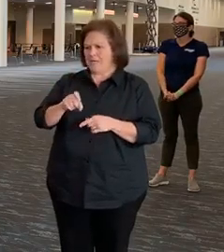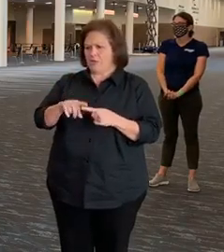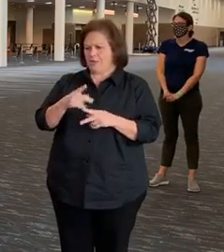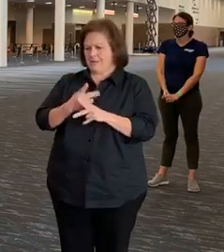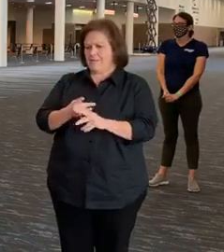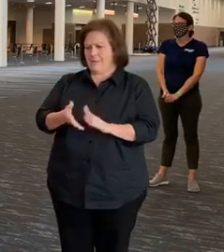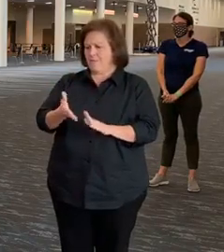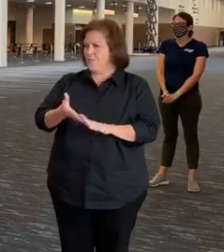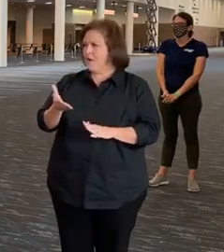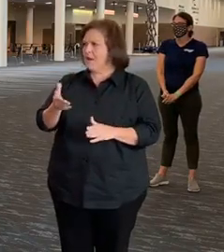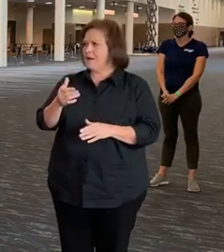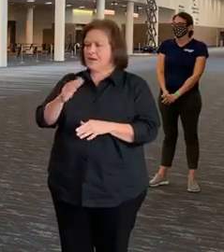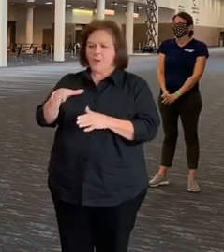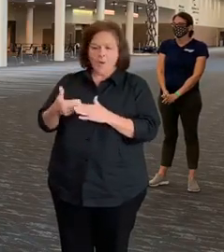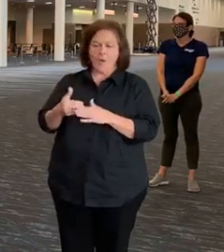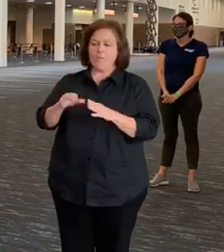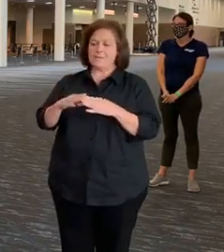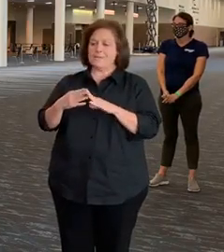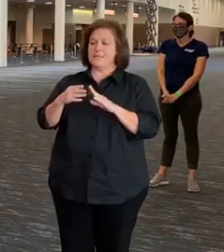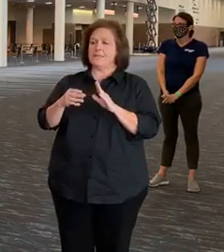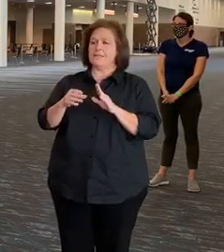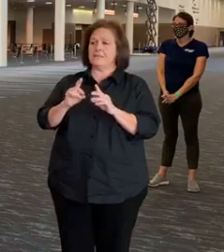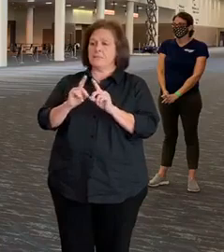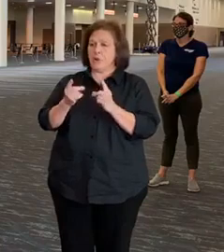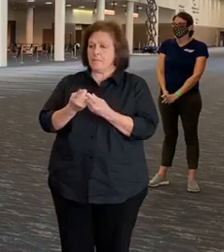have every single city department